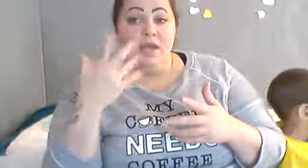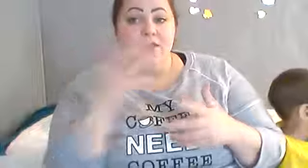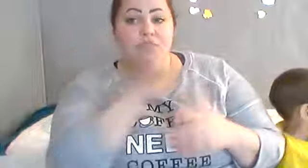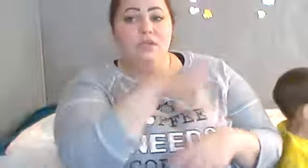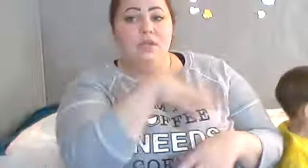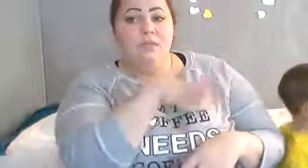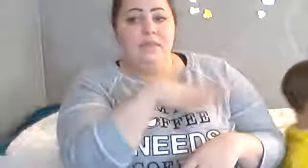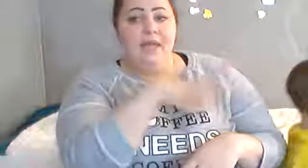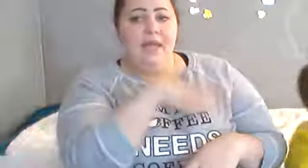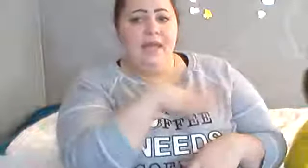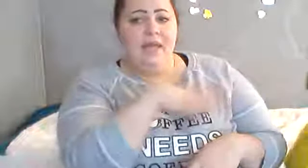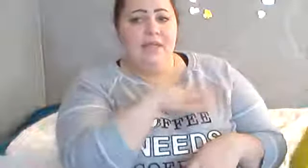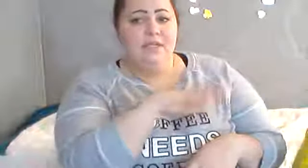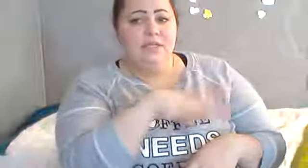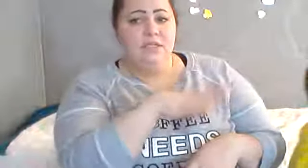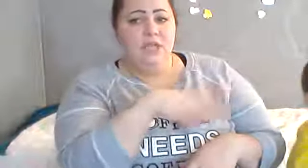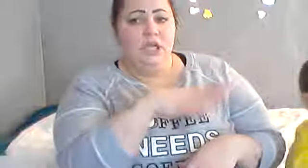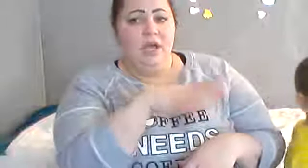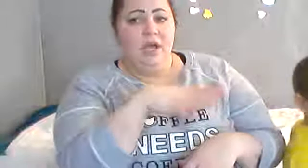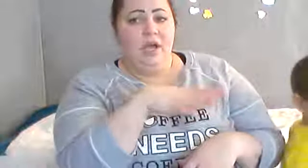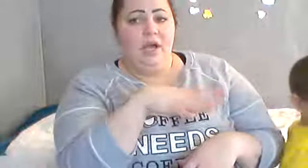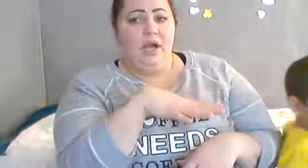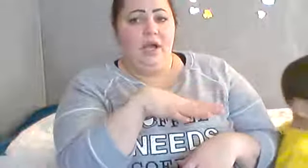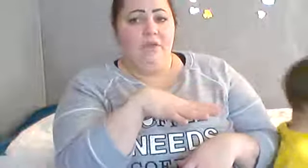she'll look and be like, hey, um,